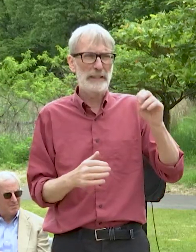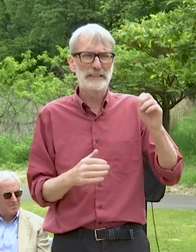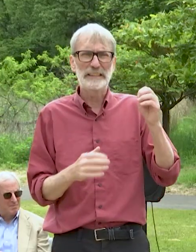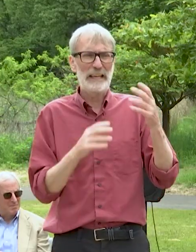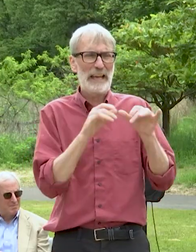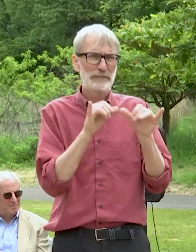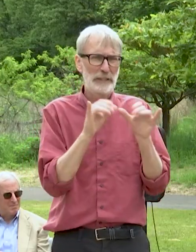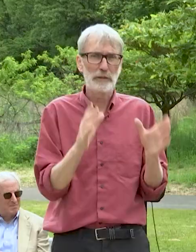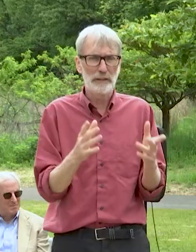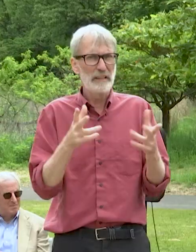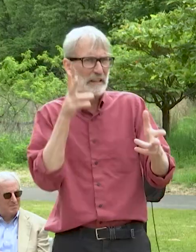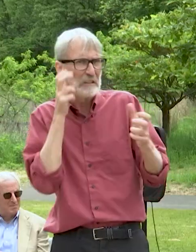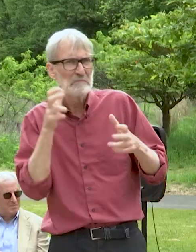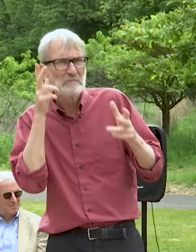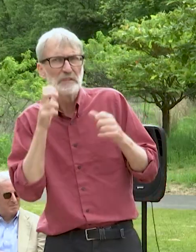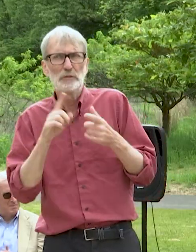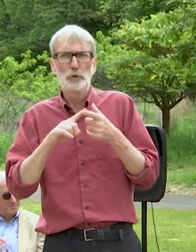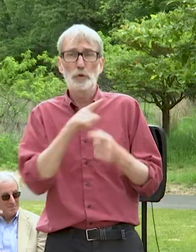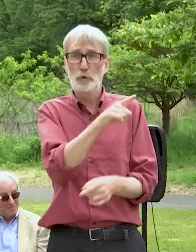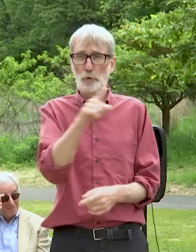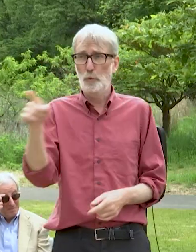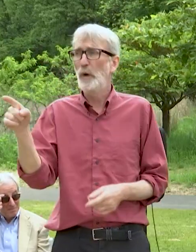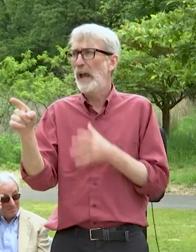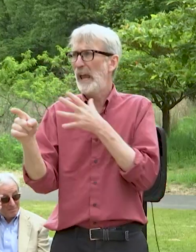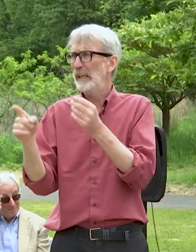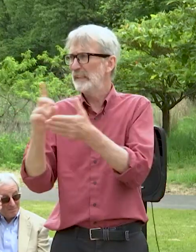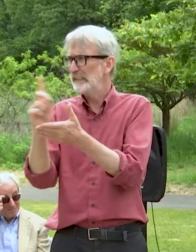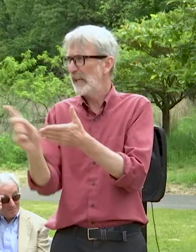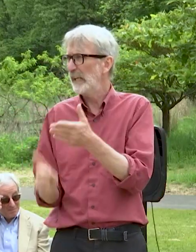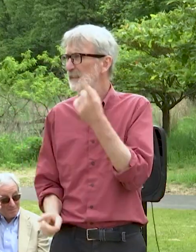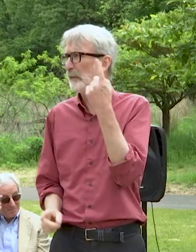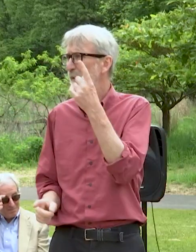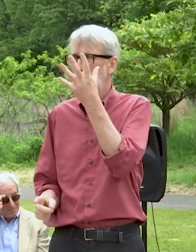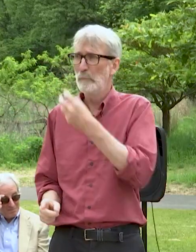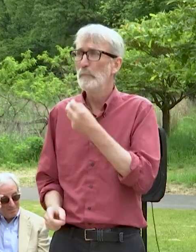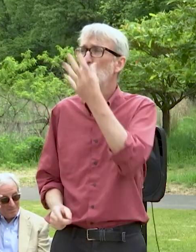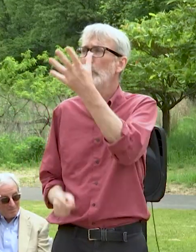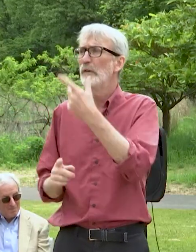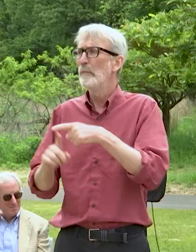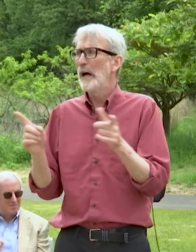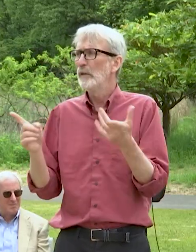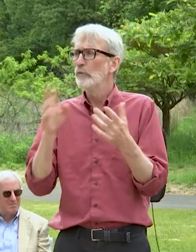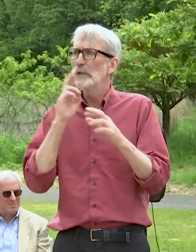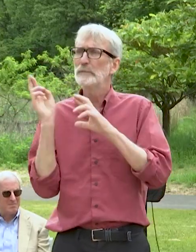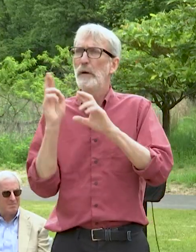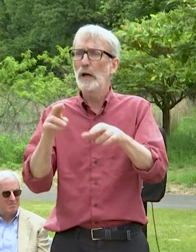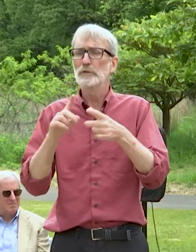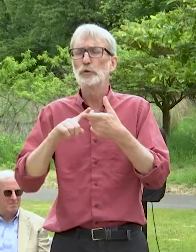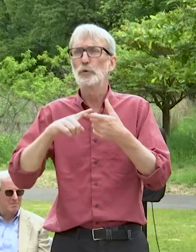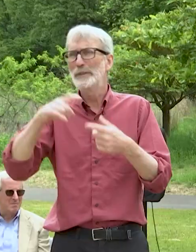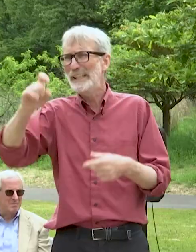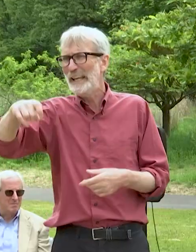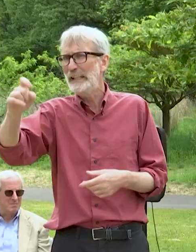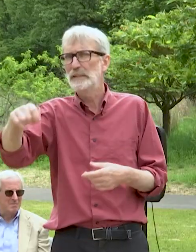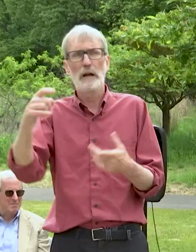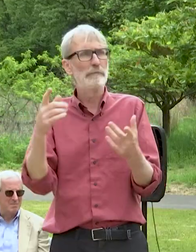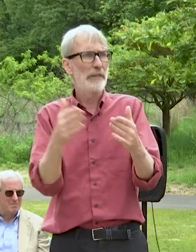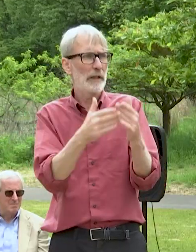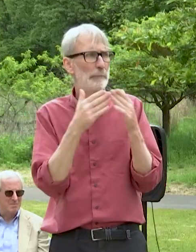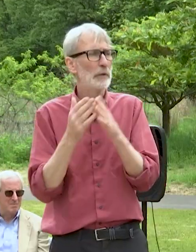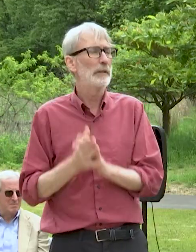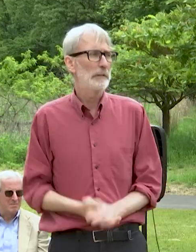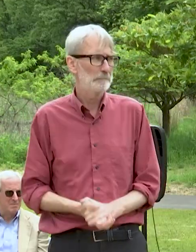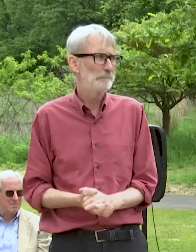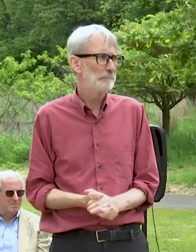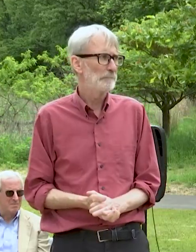time listening attentively to the community and designed something that's not only beautiful, but responds directly to the needs of the community.